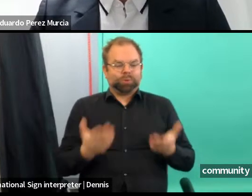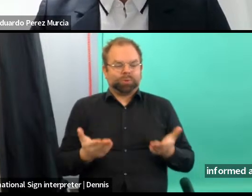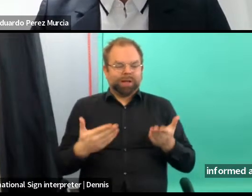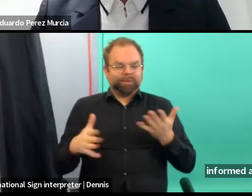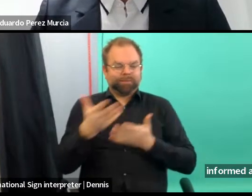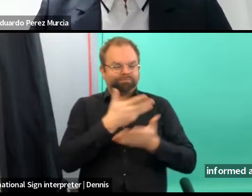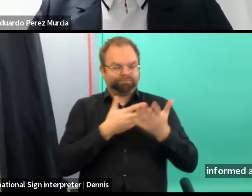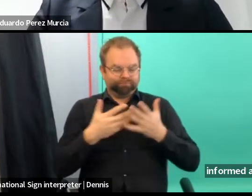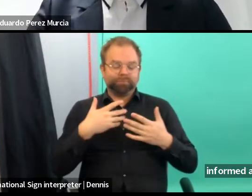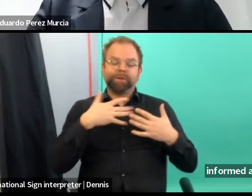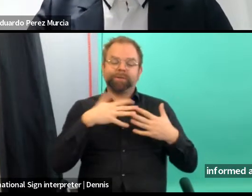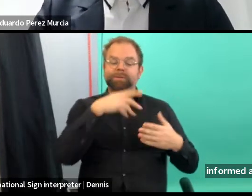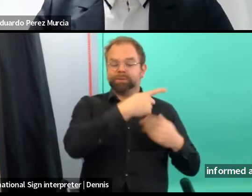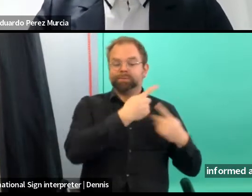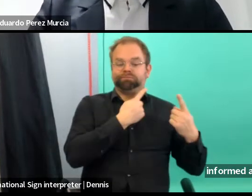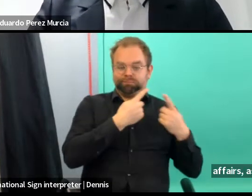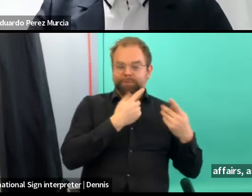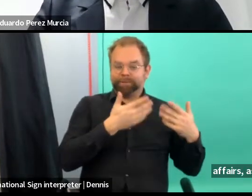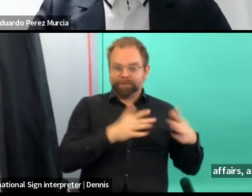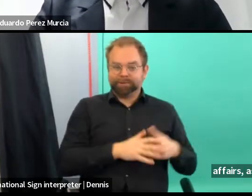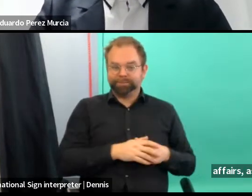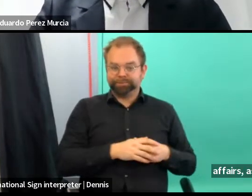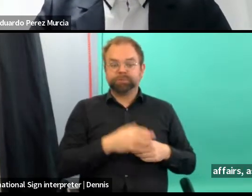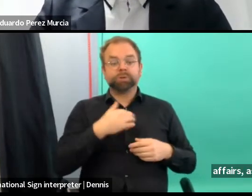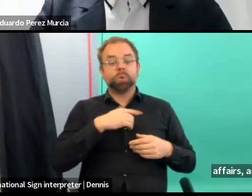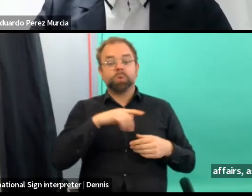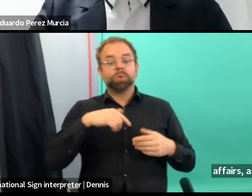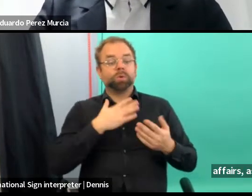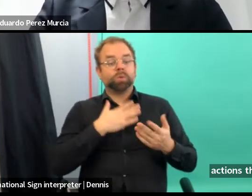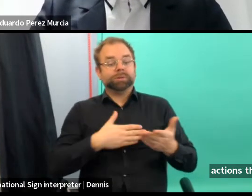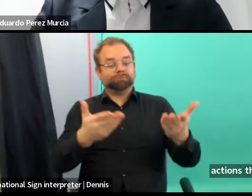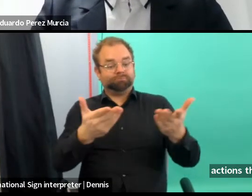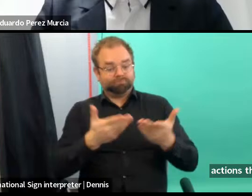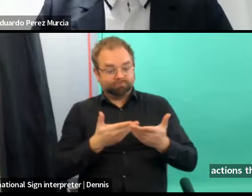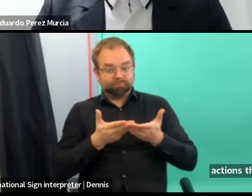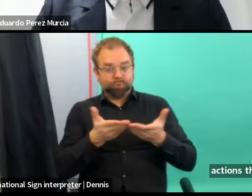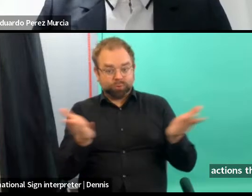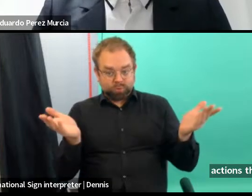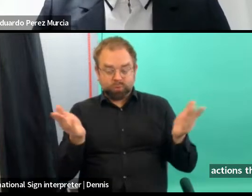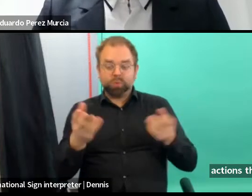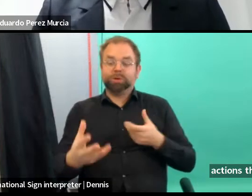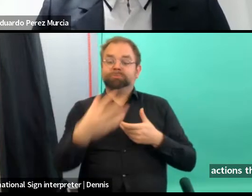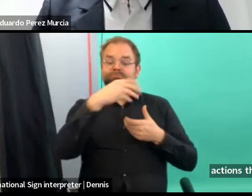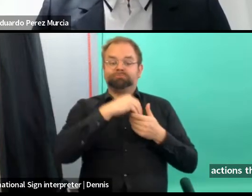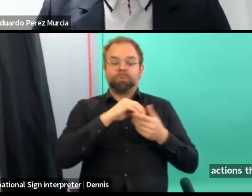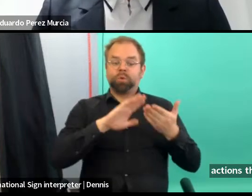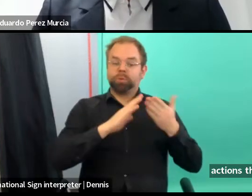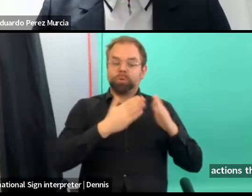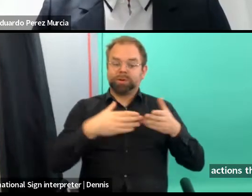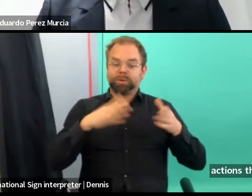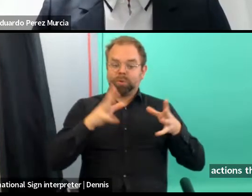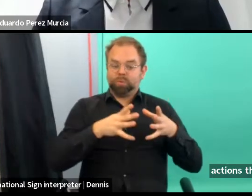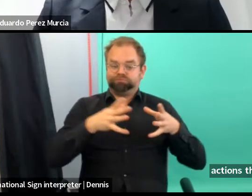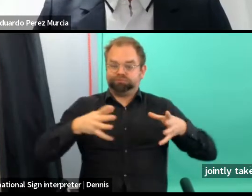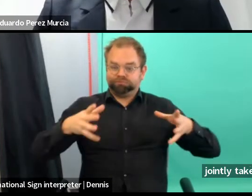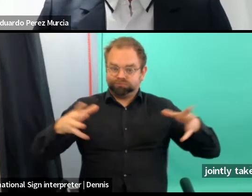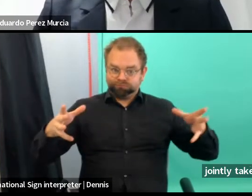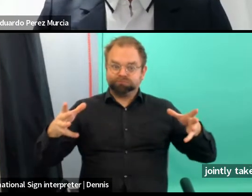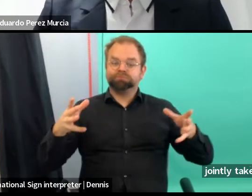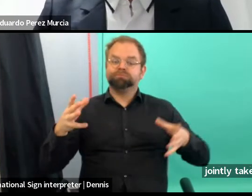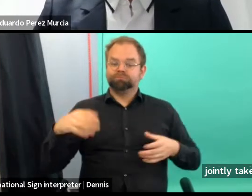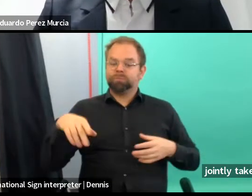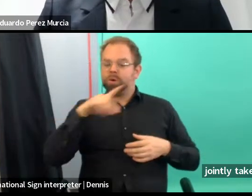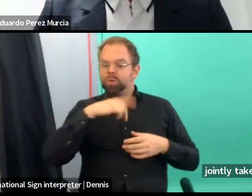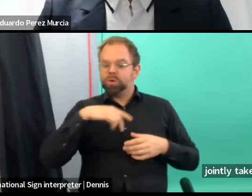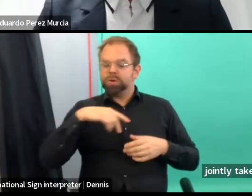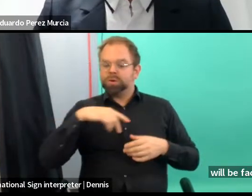advocacy actions that we are going to jointly take together, and those will be facilitated and shared through that platform. So